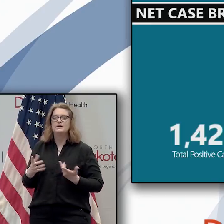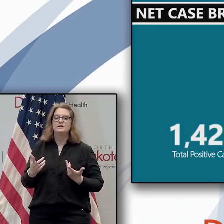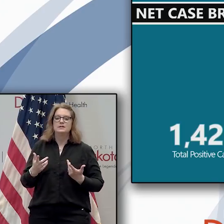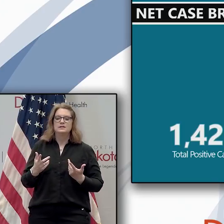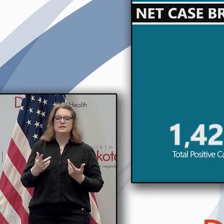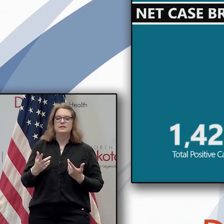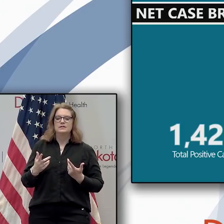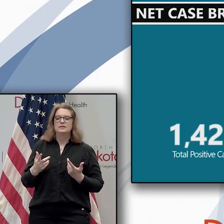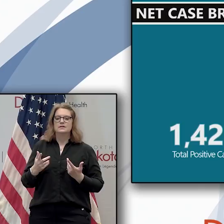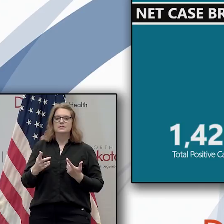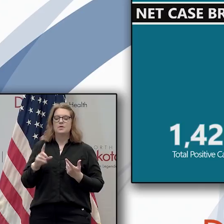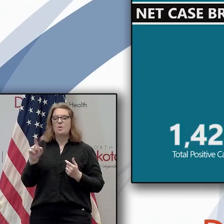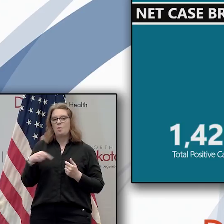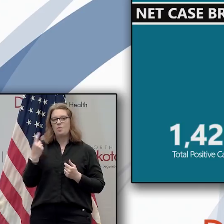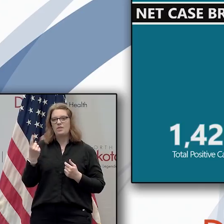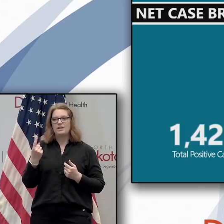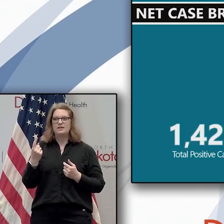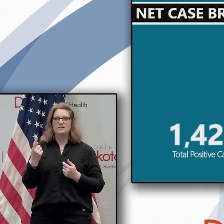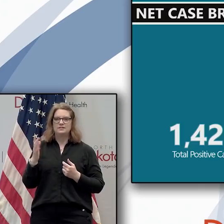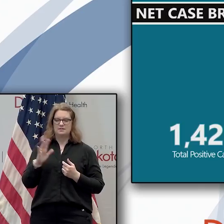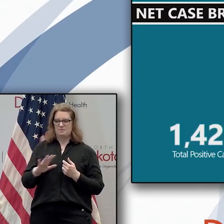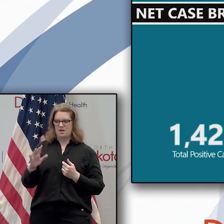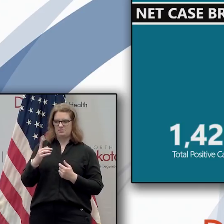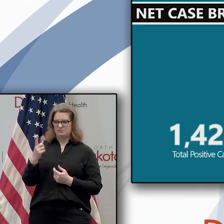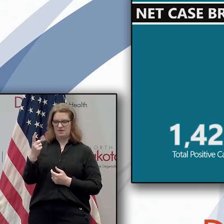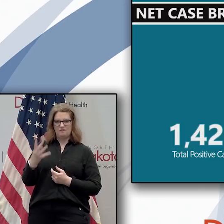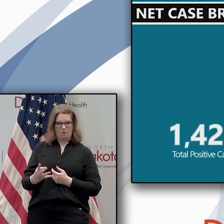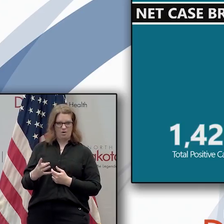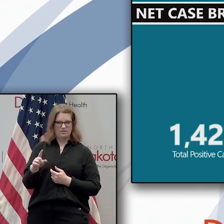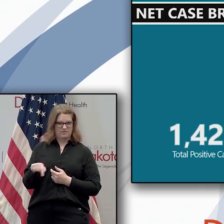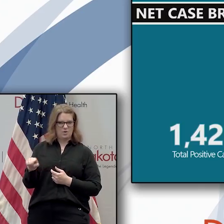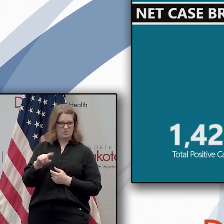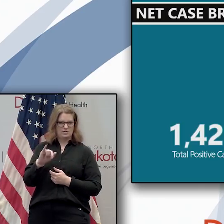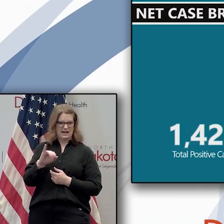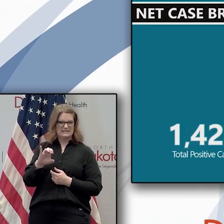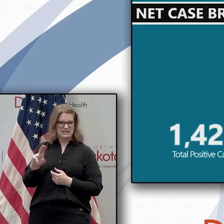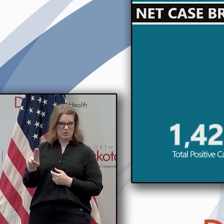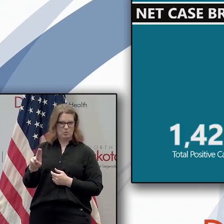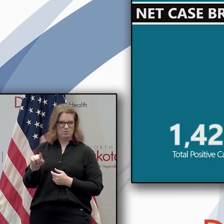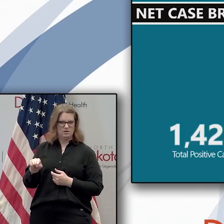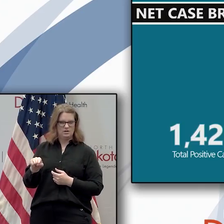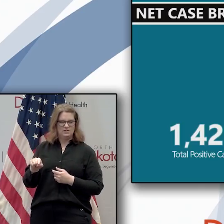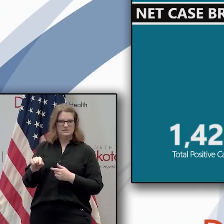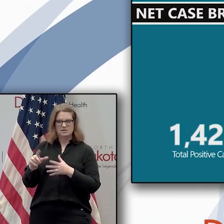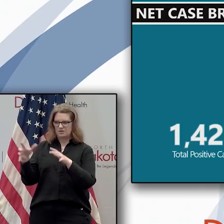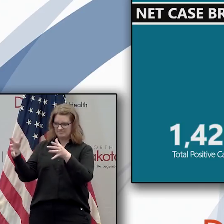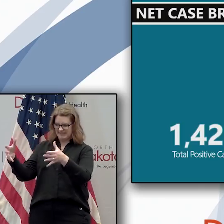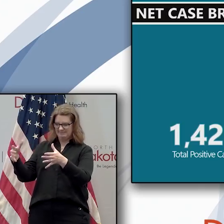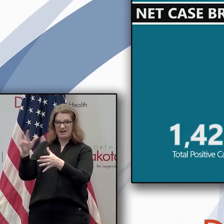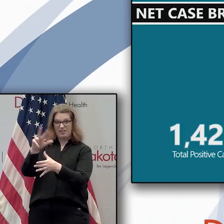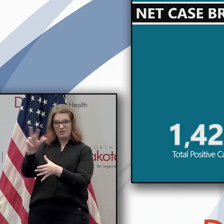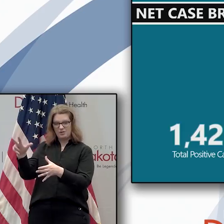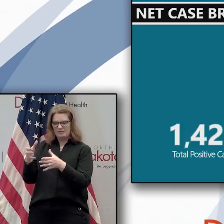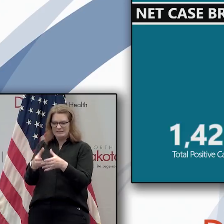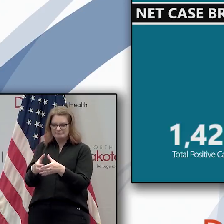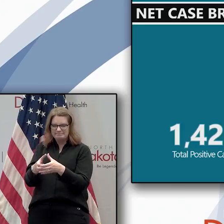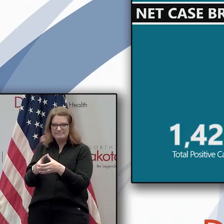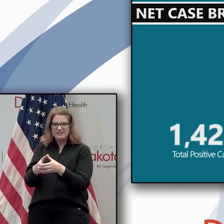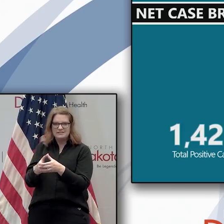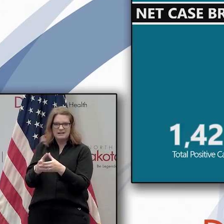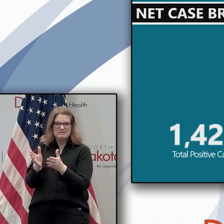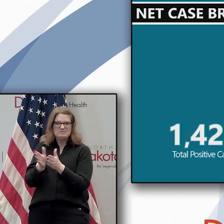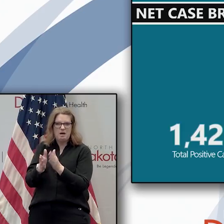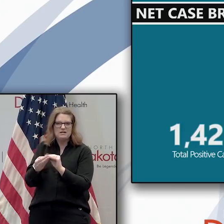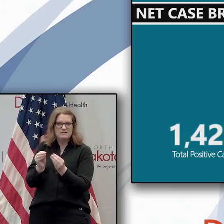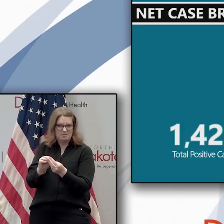hospitalized, and only about a quarter of those are in ICU, and so we do have still enormous hospital